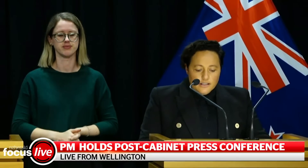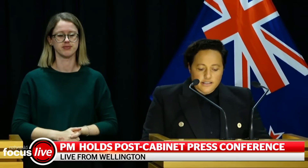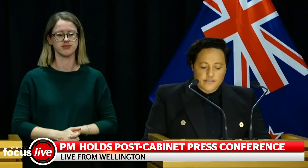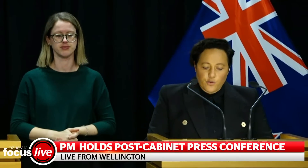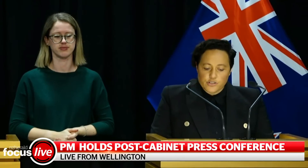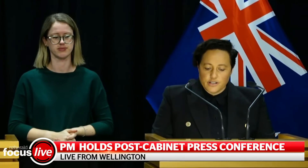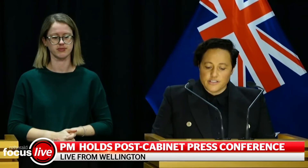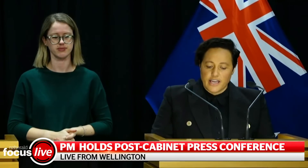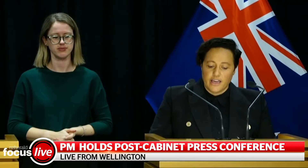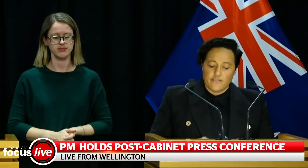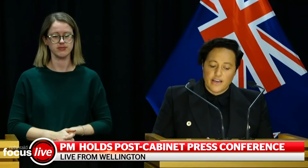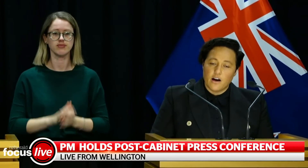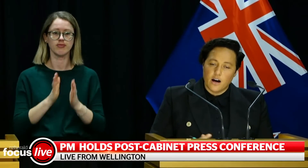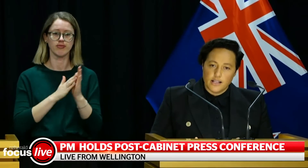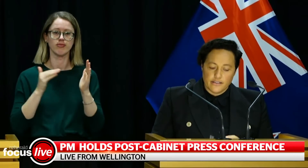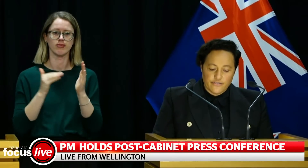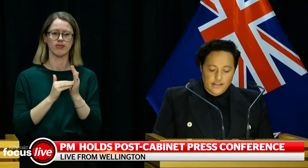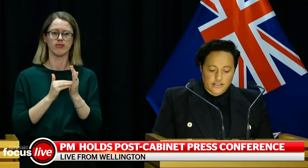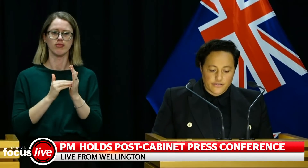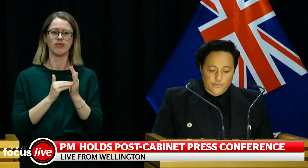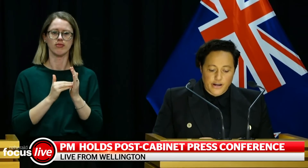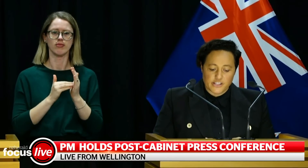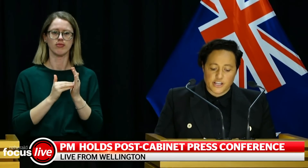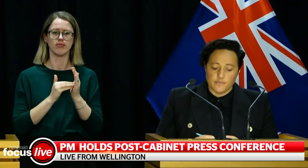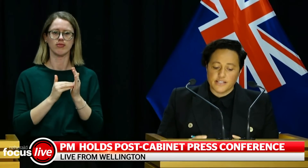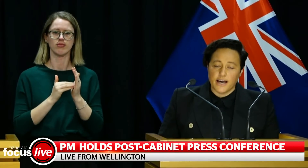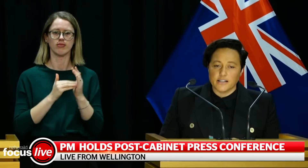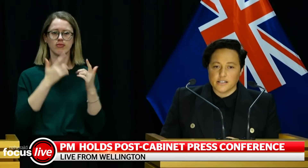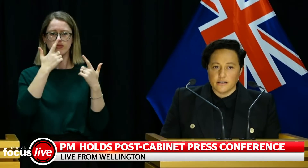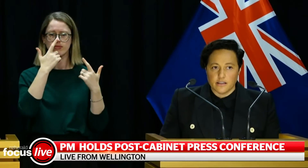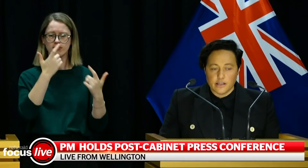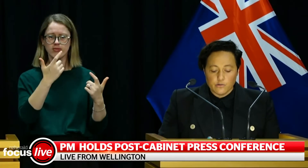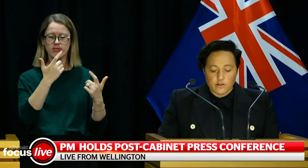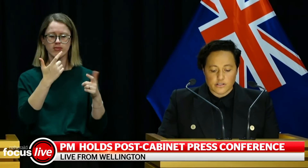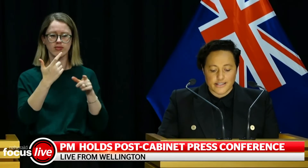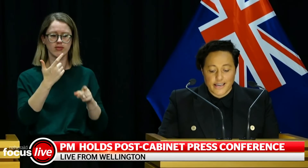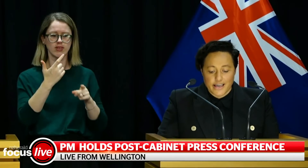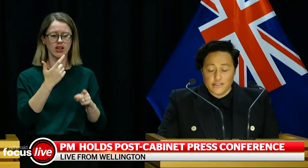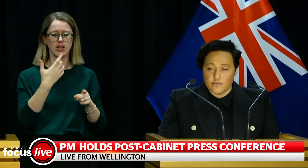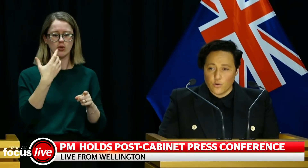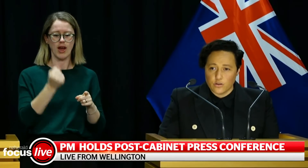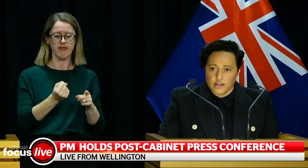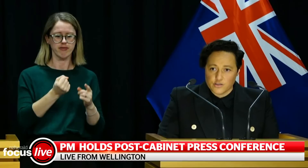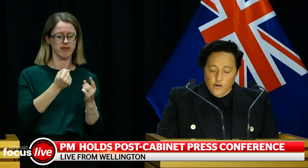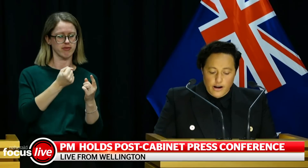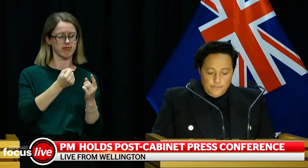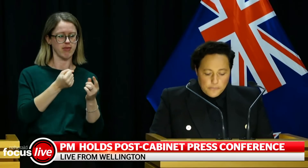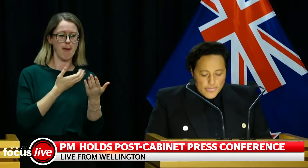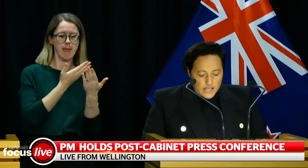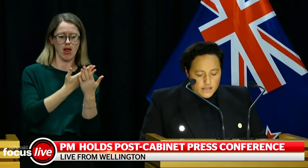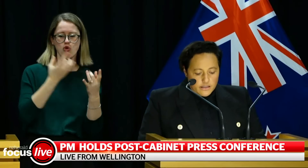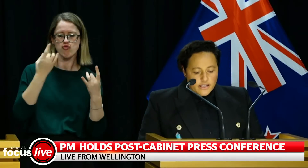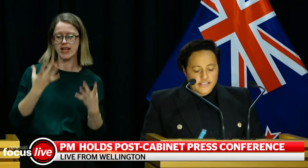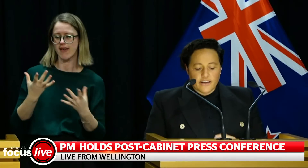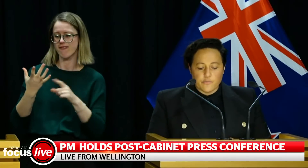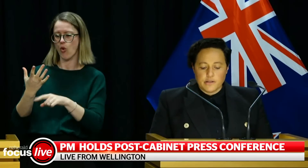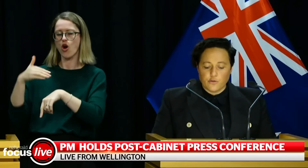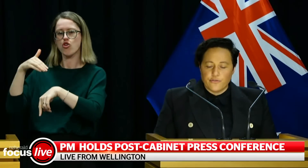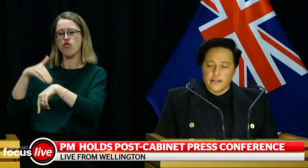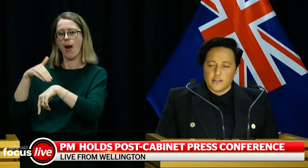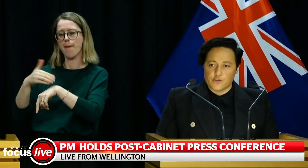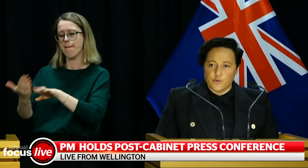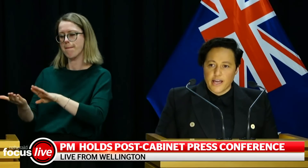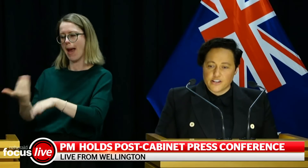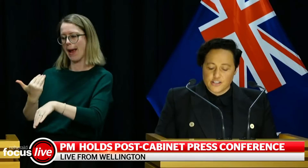New Zealand is fortunate to have a highly effective regime targeting the ill-gotten gains of organised crime. The